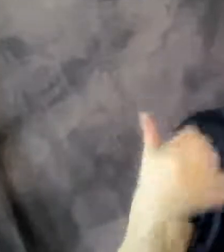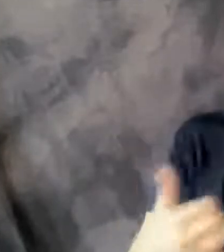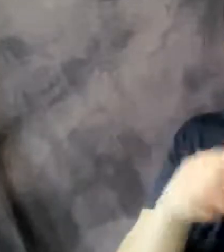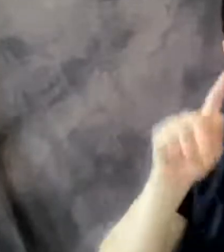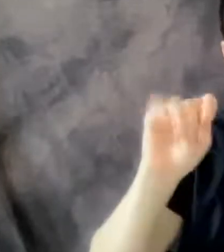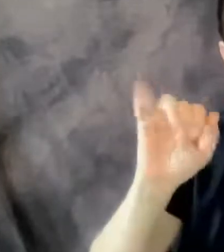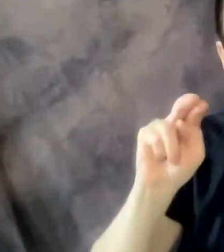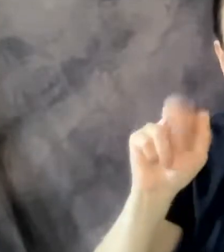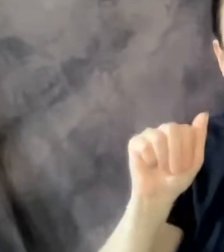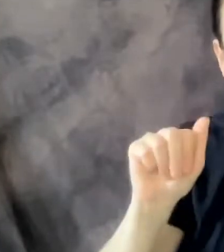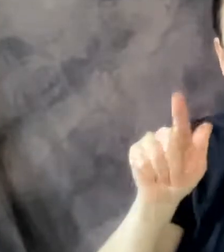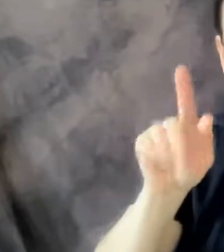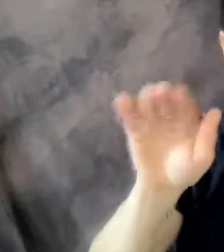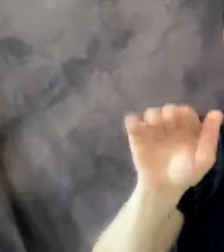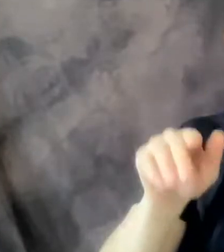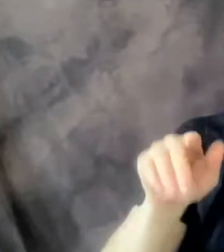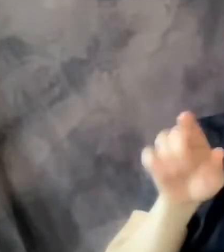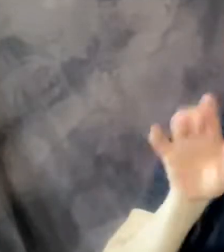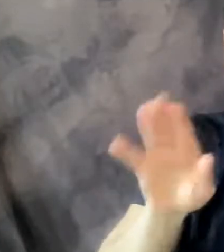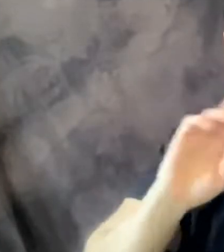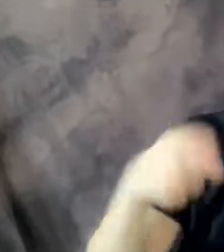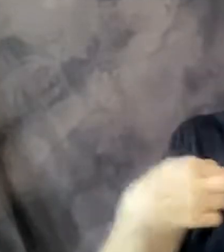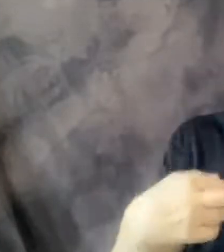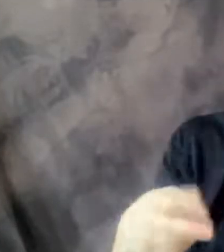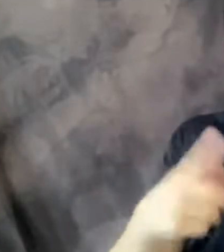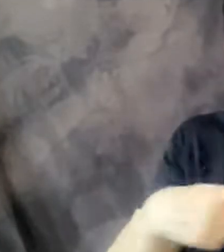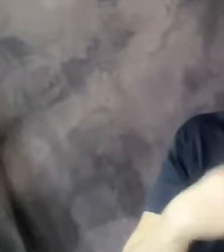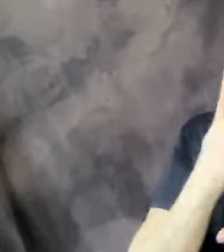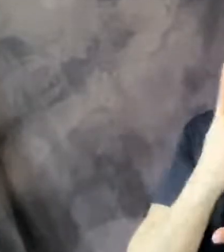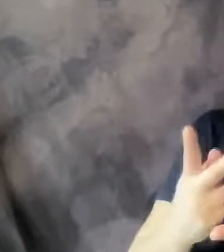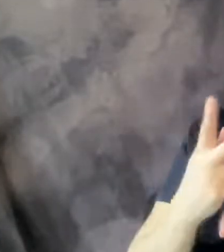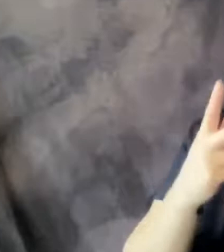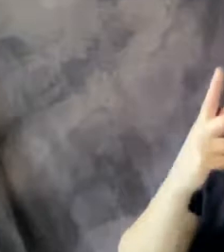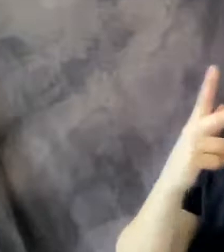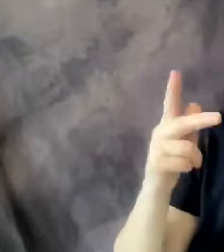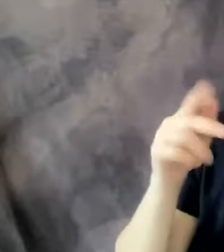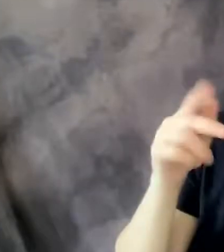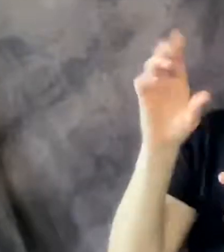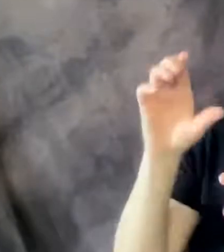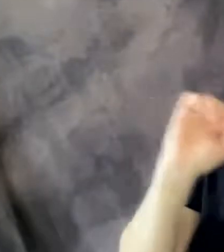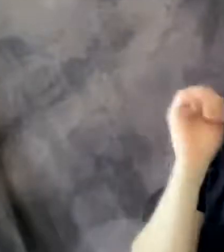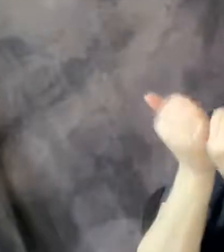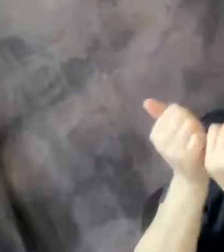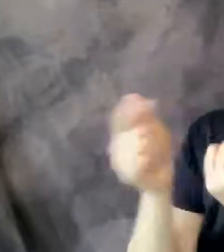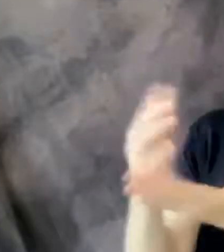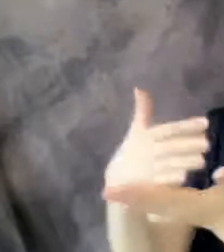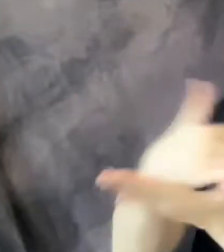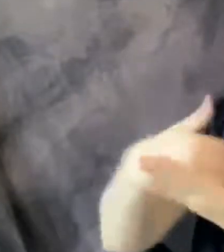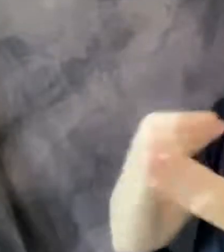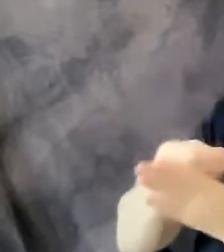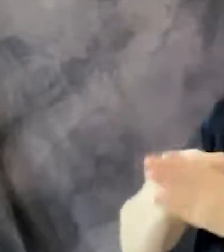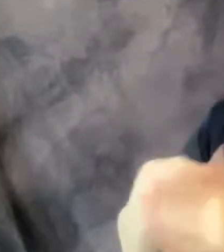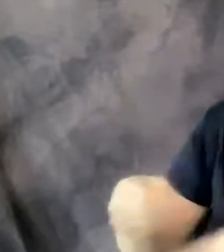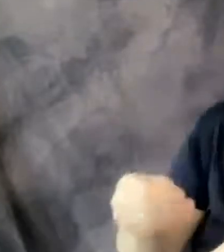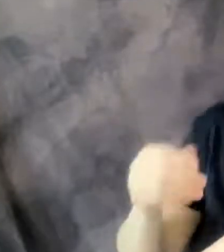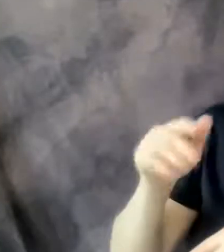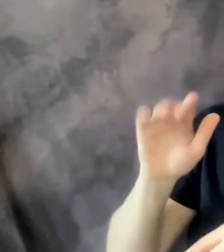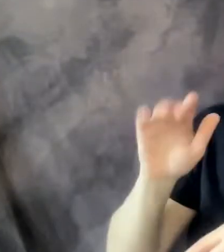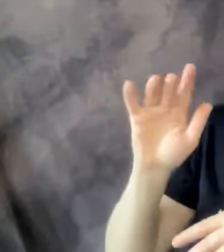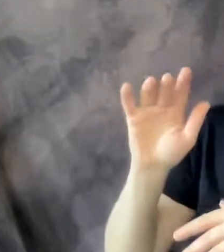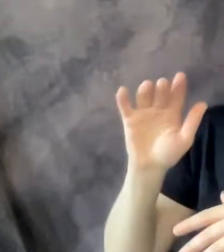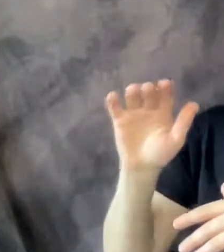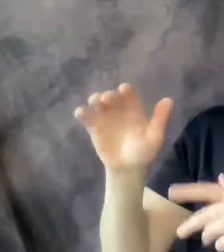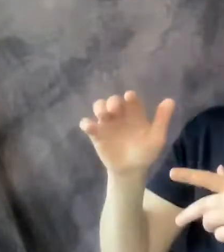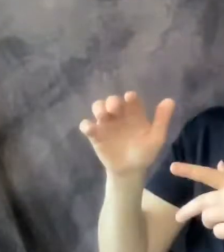in your role, you do see how public agencies are collecting and using this data from other benefits